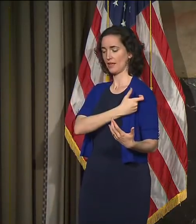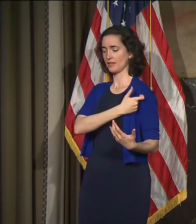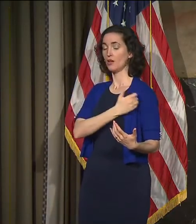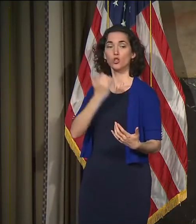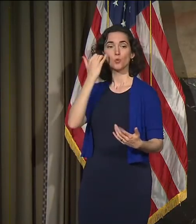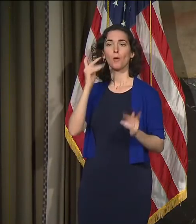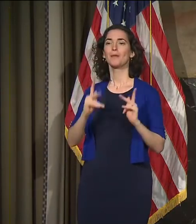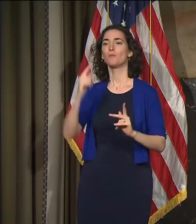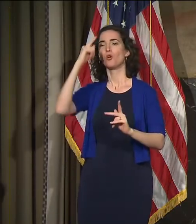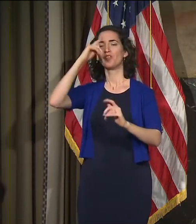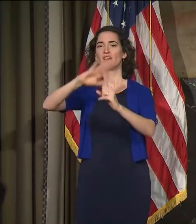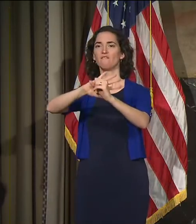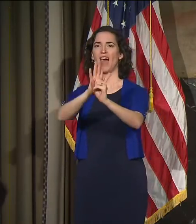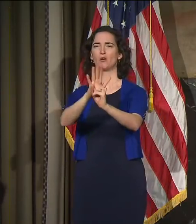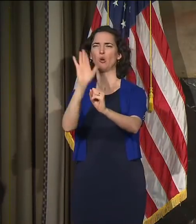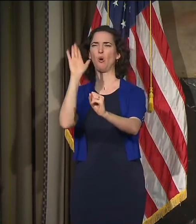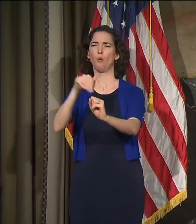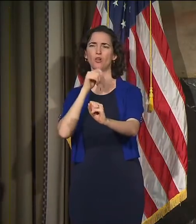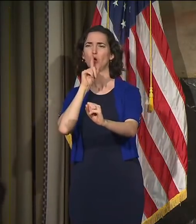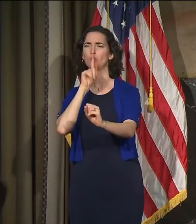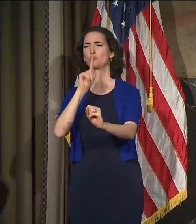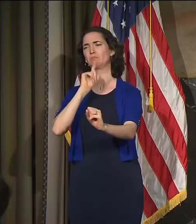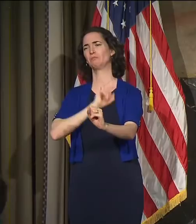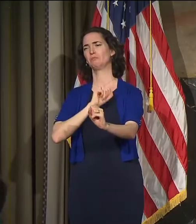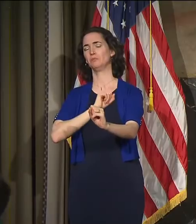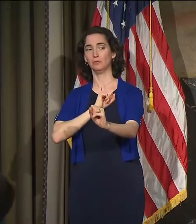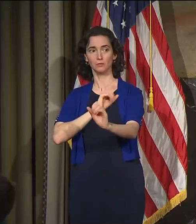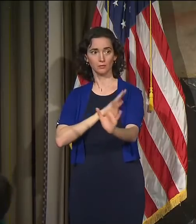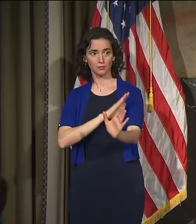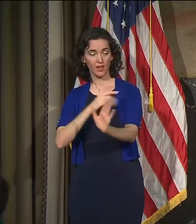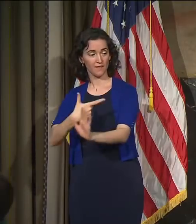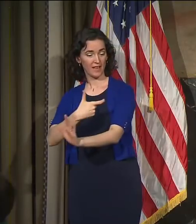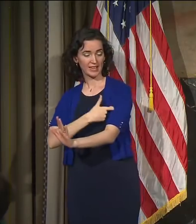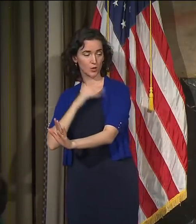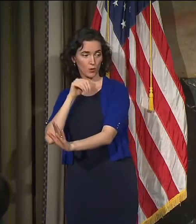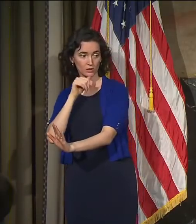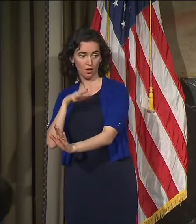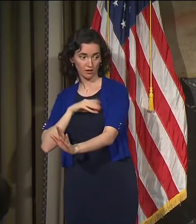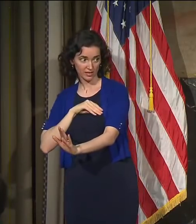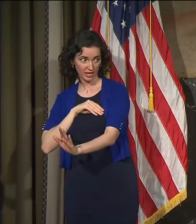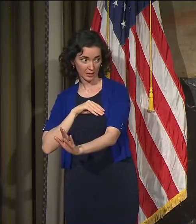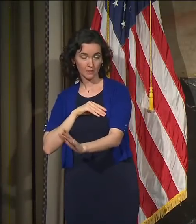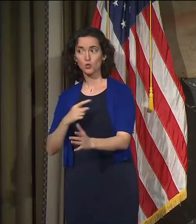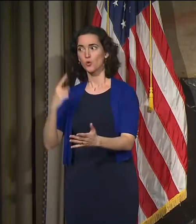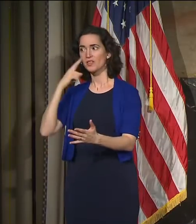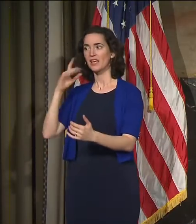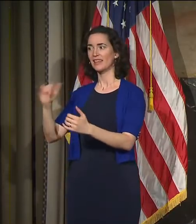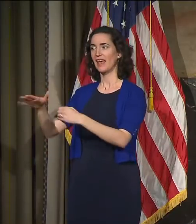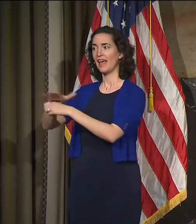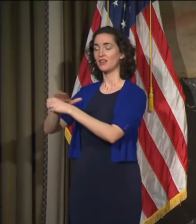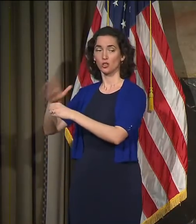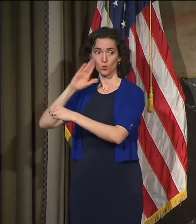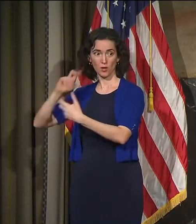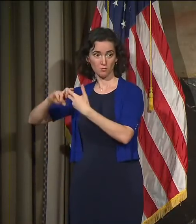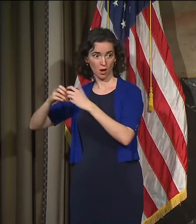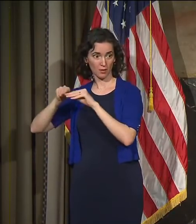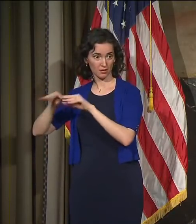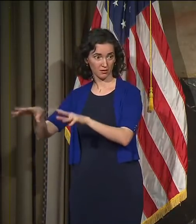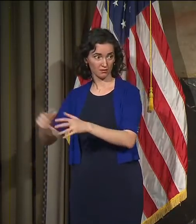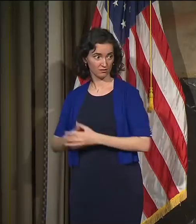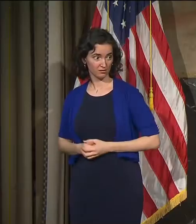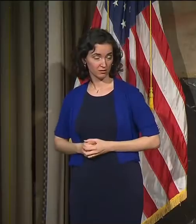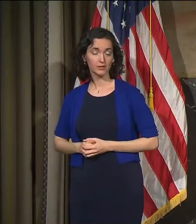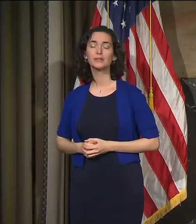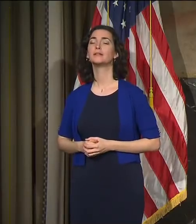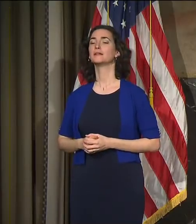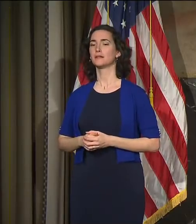take the virus seriously, why would you take the vaccine? And do you think that's going to be a problem in some of these places? Well, I think there are a